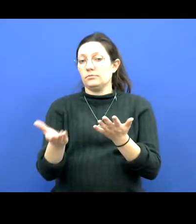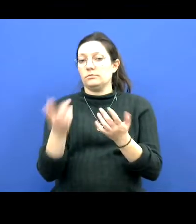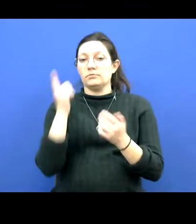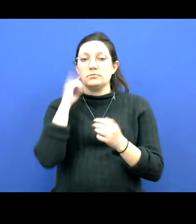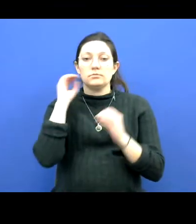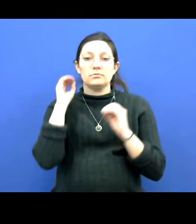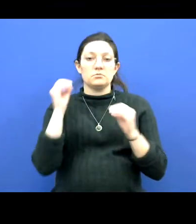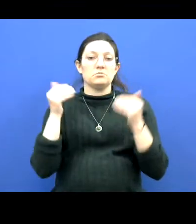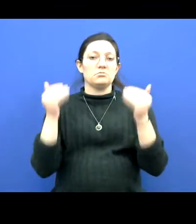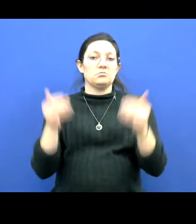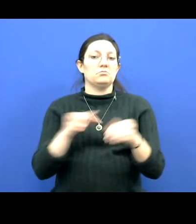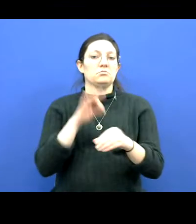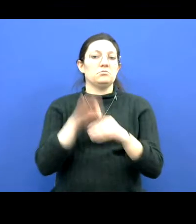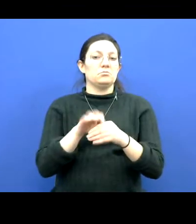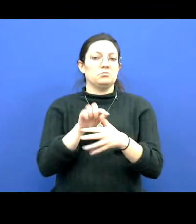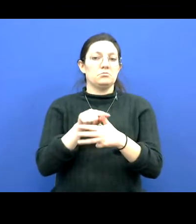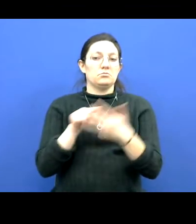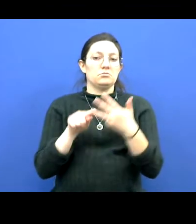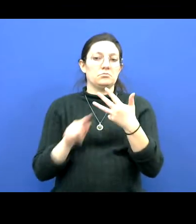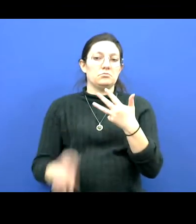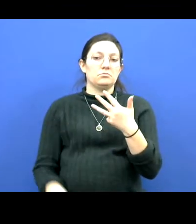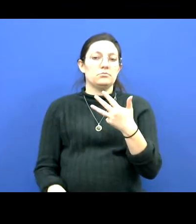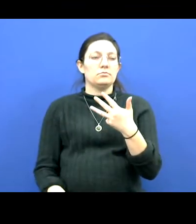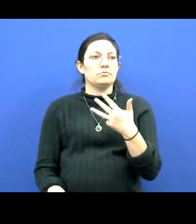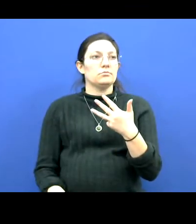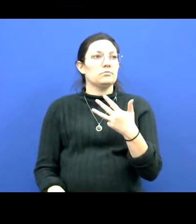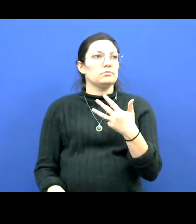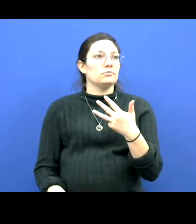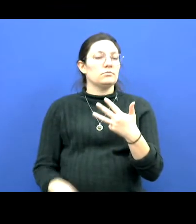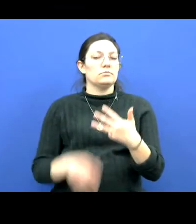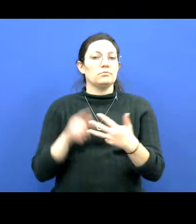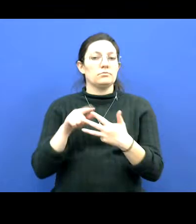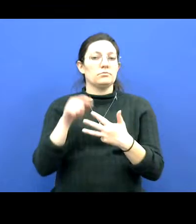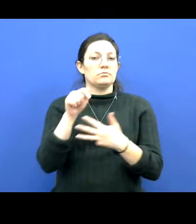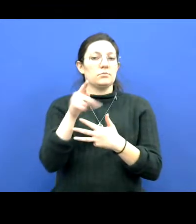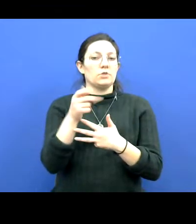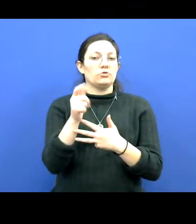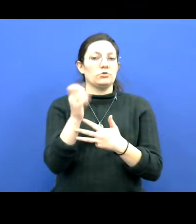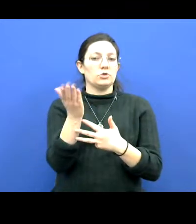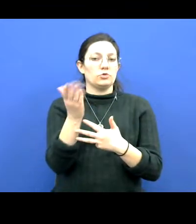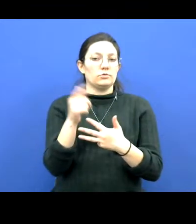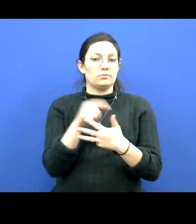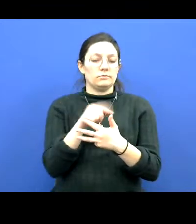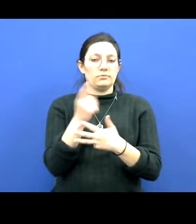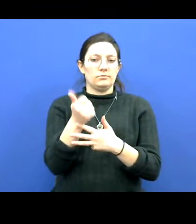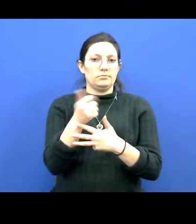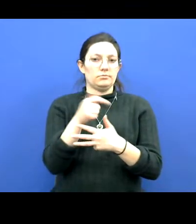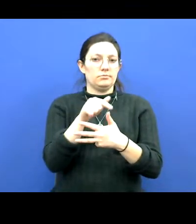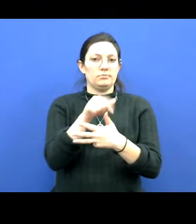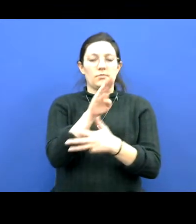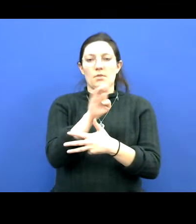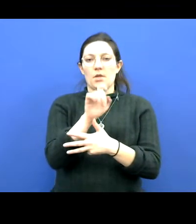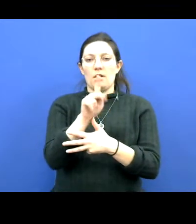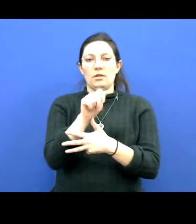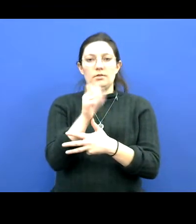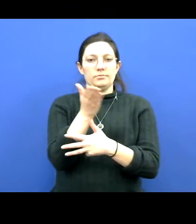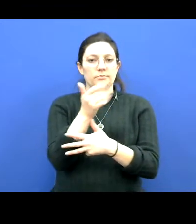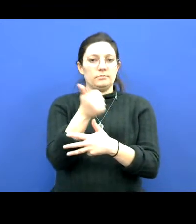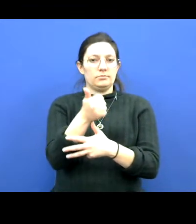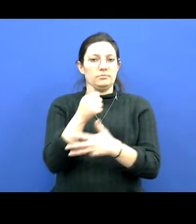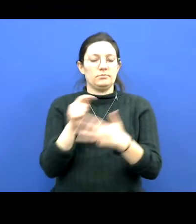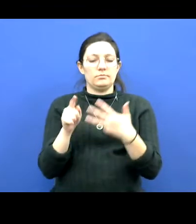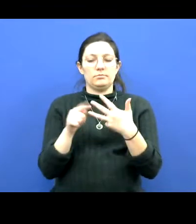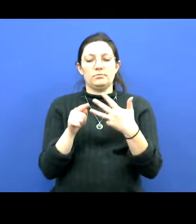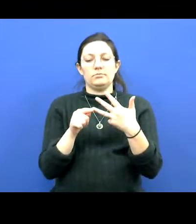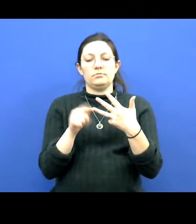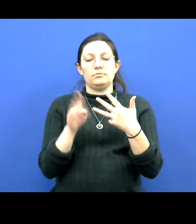Hearing and seeing none, please call the roll. Councilmember Page, Aye. Councilmember Belanca, Aye.